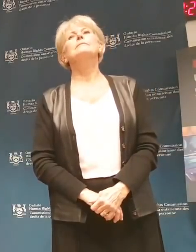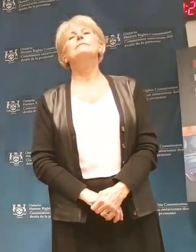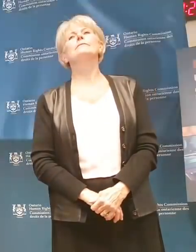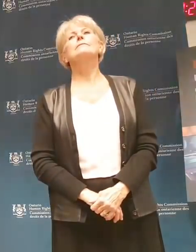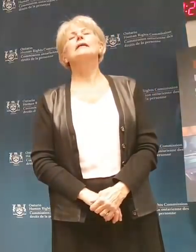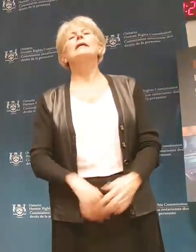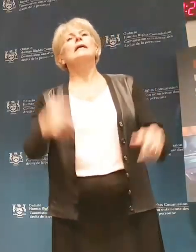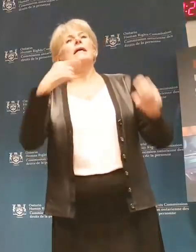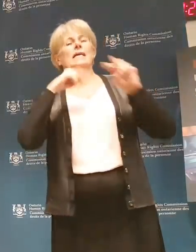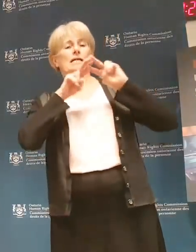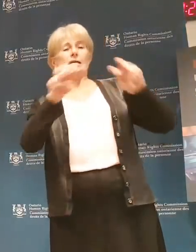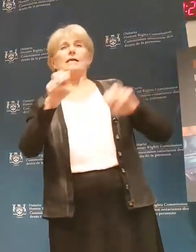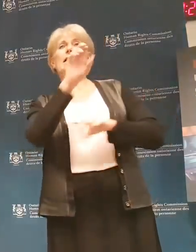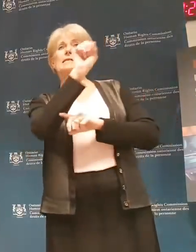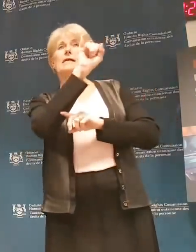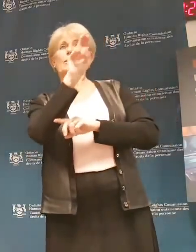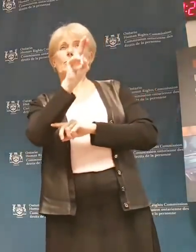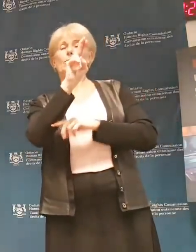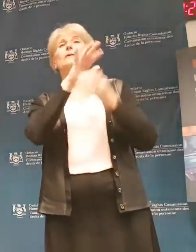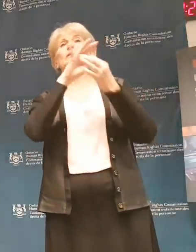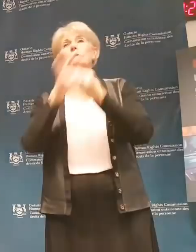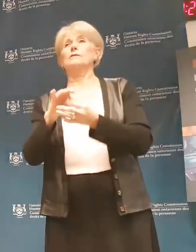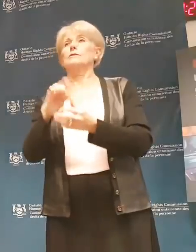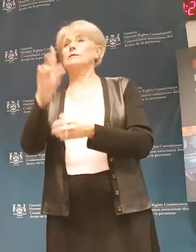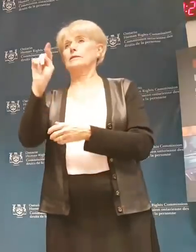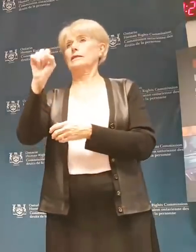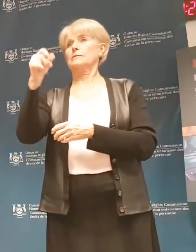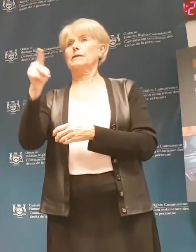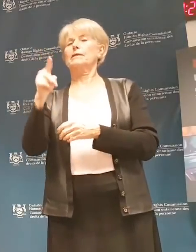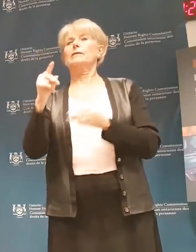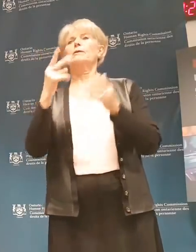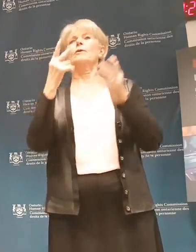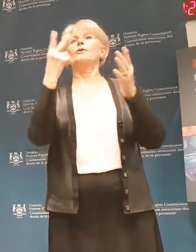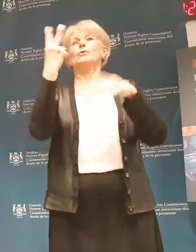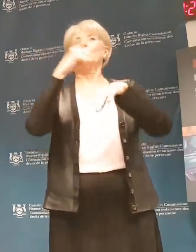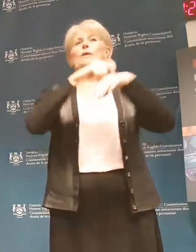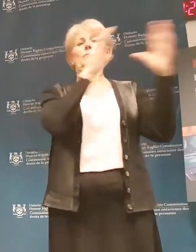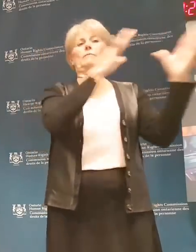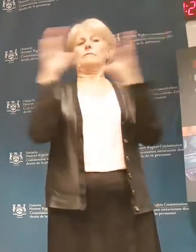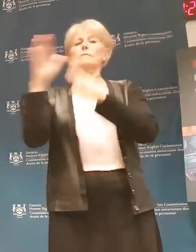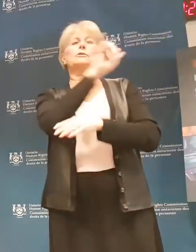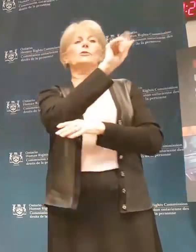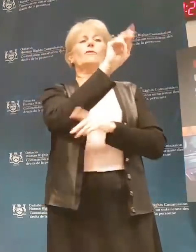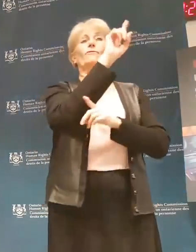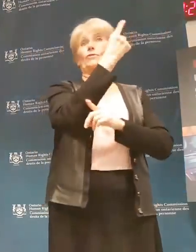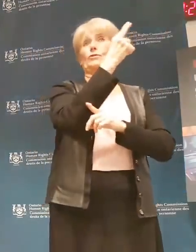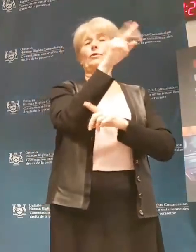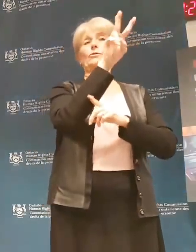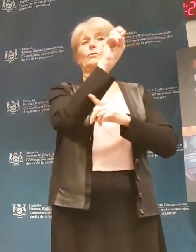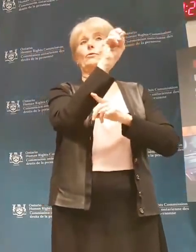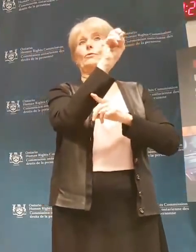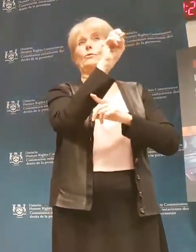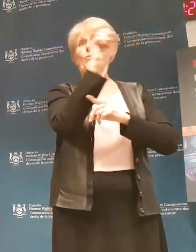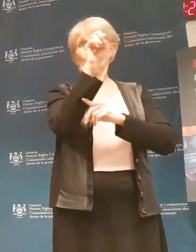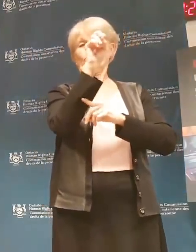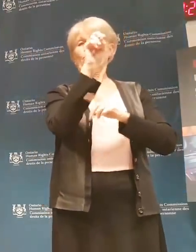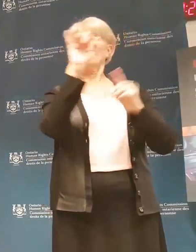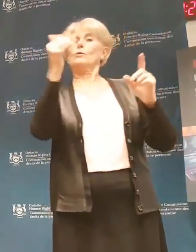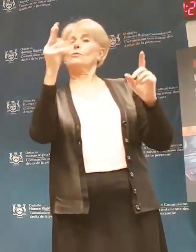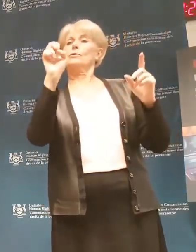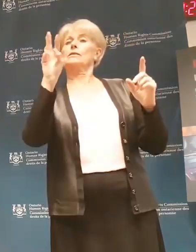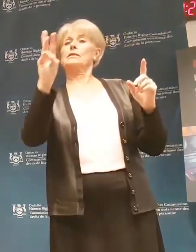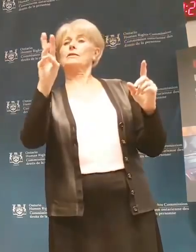I analyzed SIU data involving the Toronto Police Service from two time periods, January 1st, 2000 to June